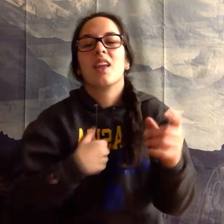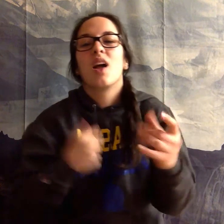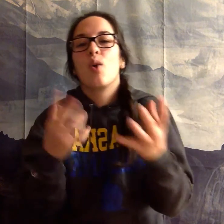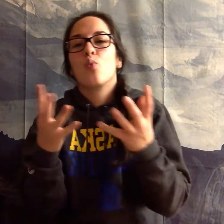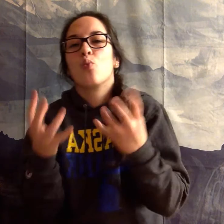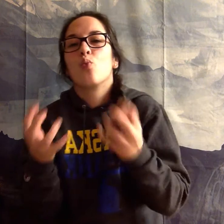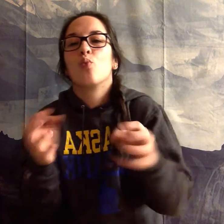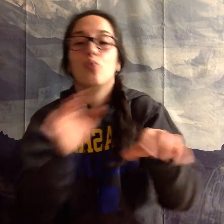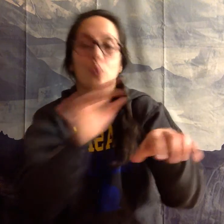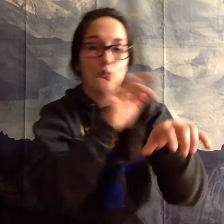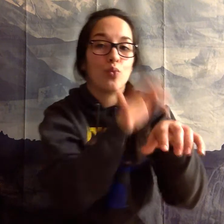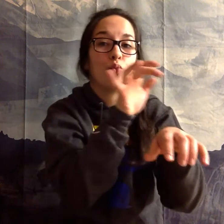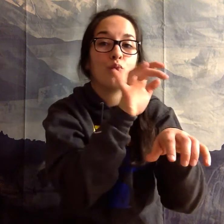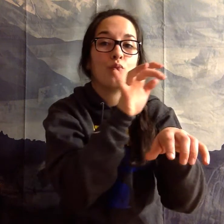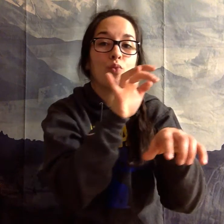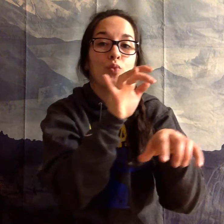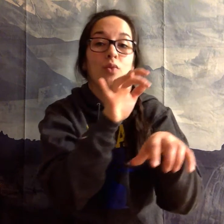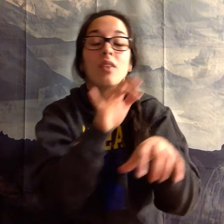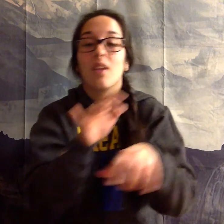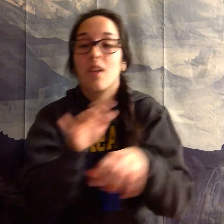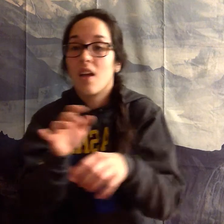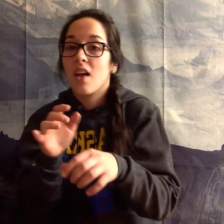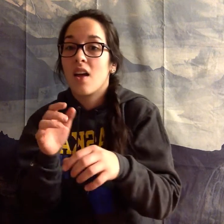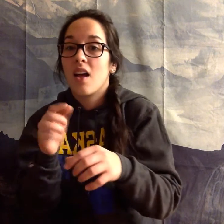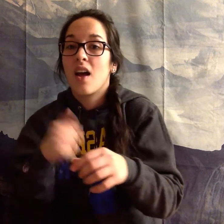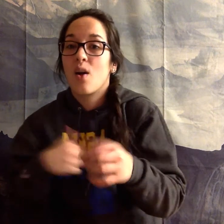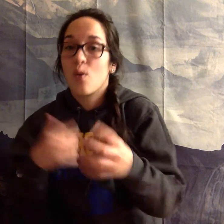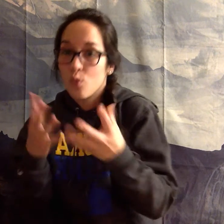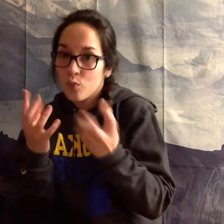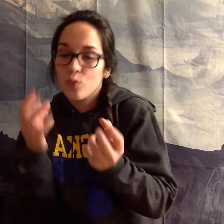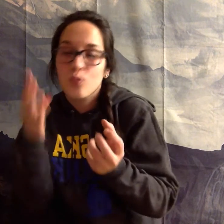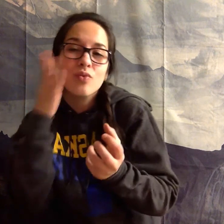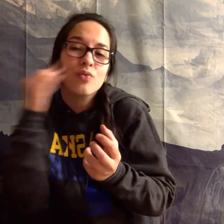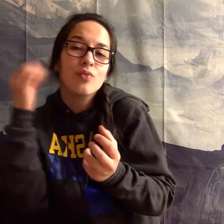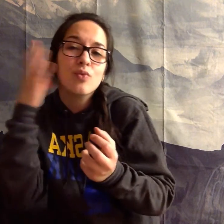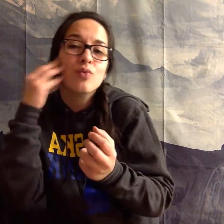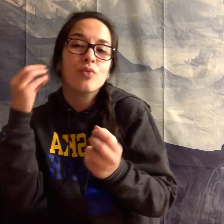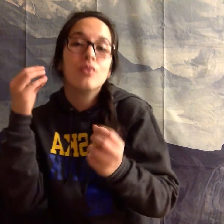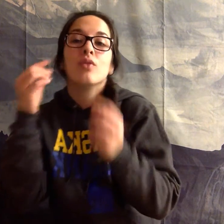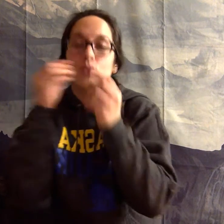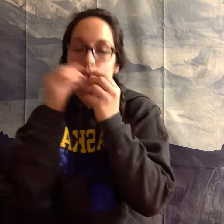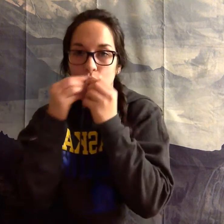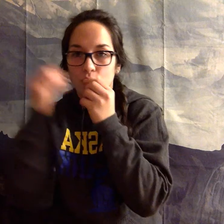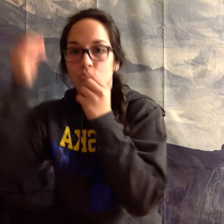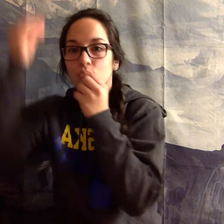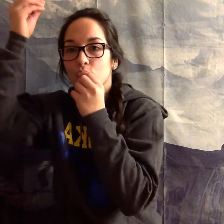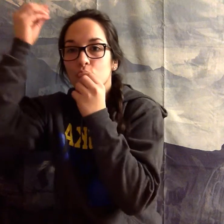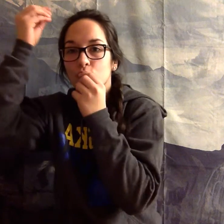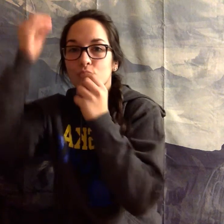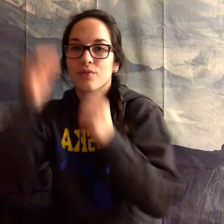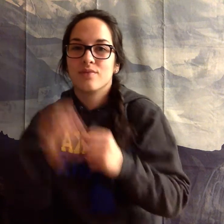Unauthorized persons on the dance floor! Unauthorized persons on the dance floor! Security! Security? Security!